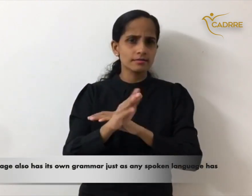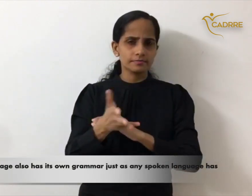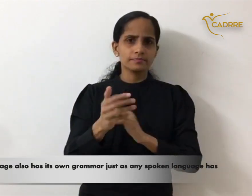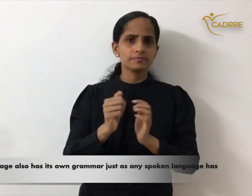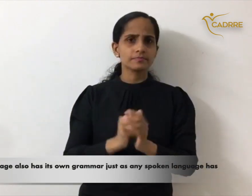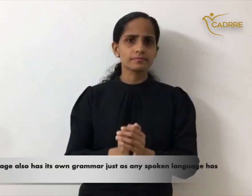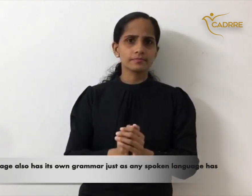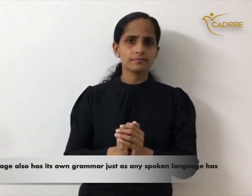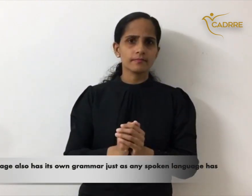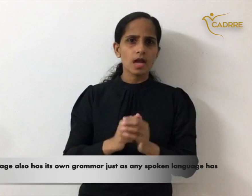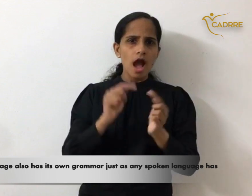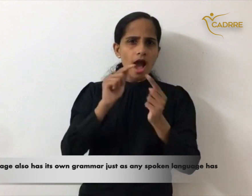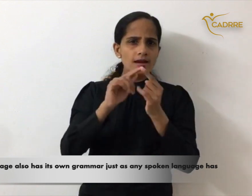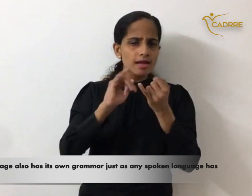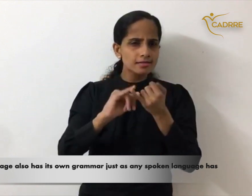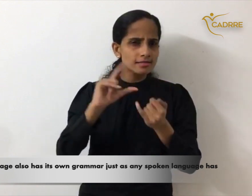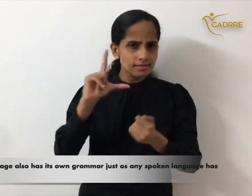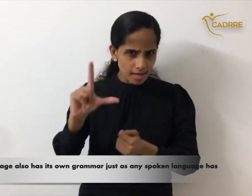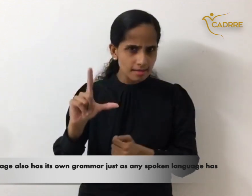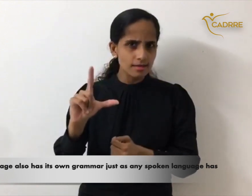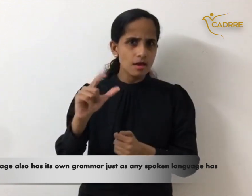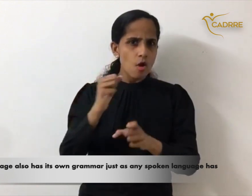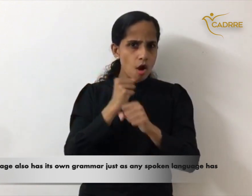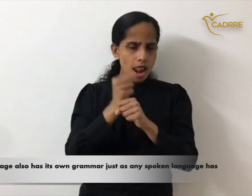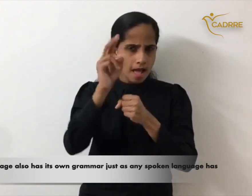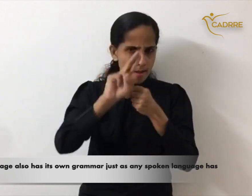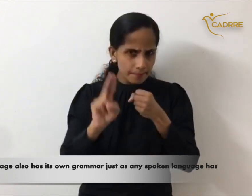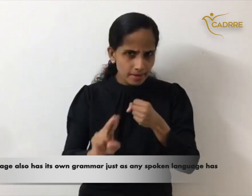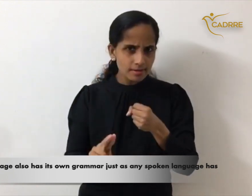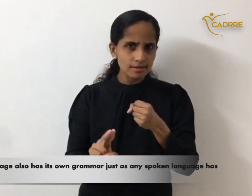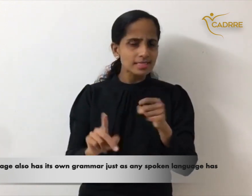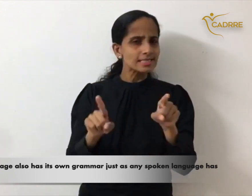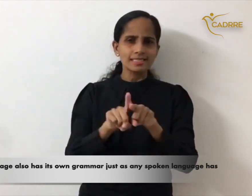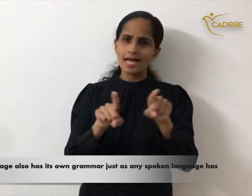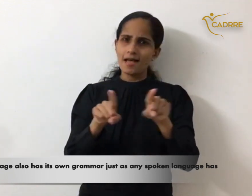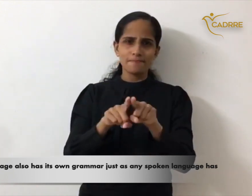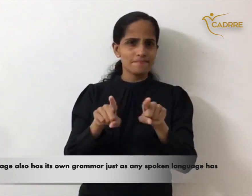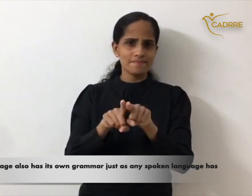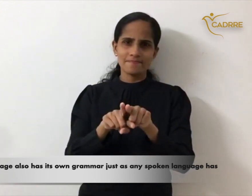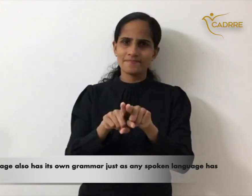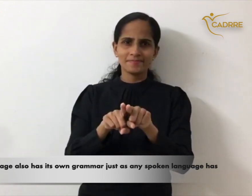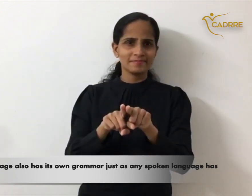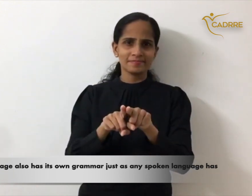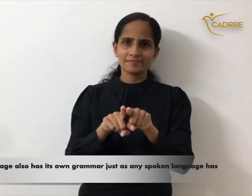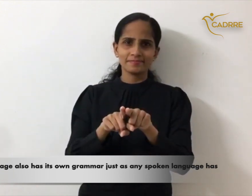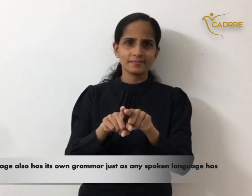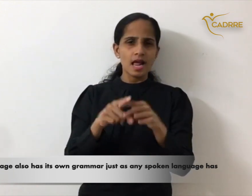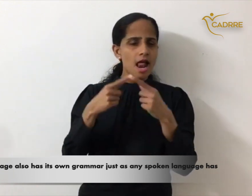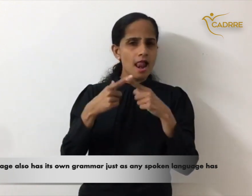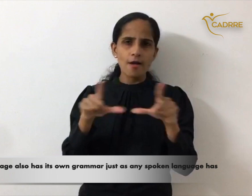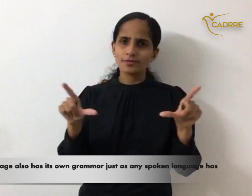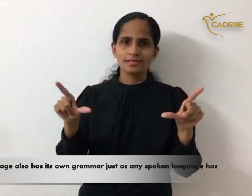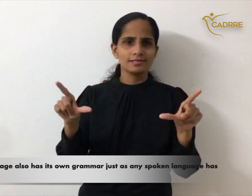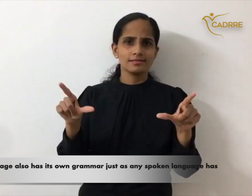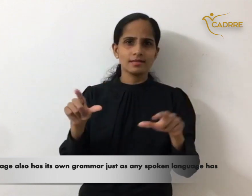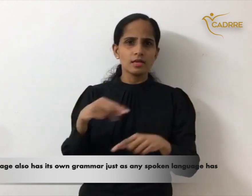So, Indian Sign Language also has its own grammar, just as any spoken